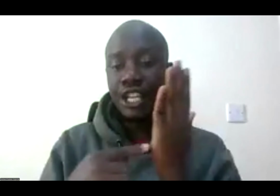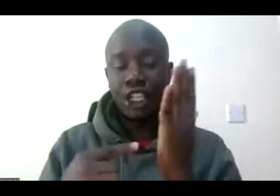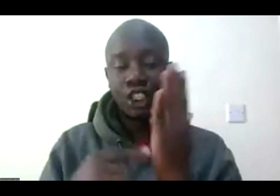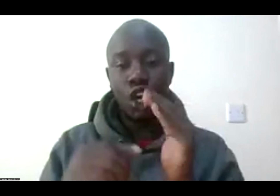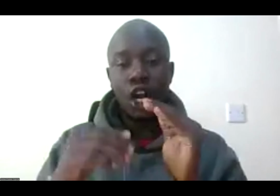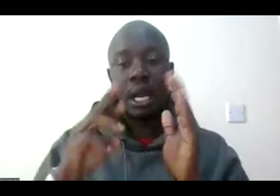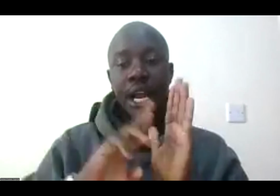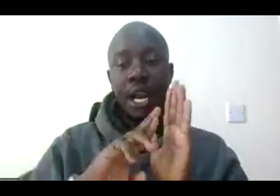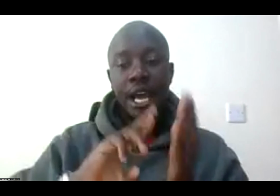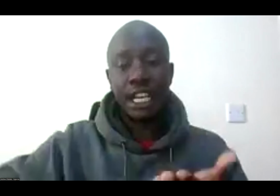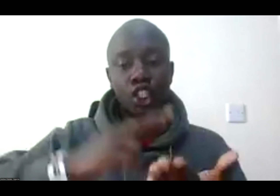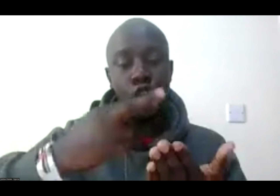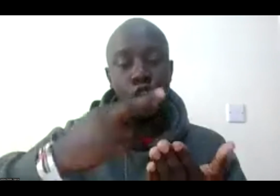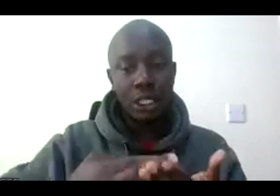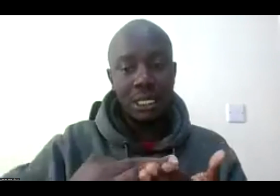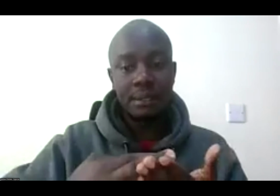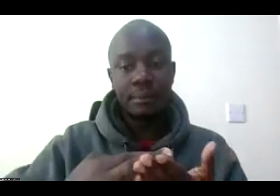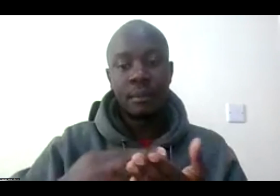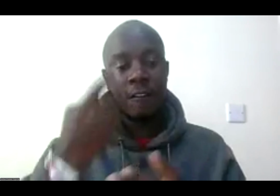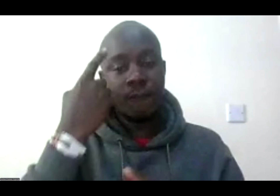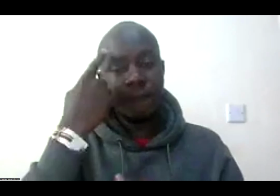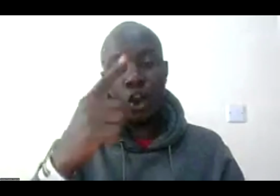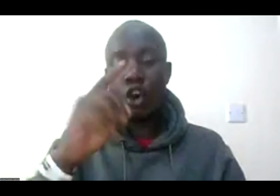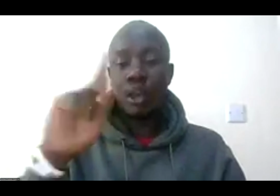So we have challenges like limitation of